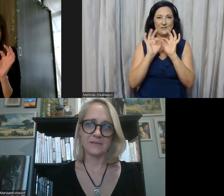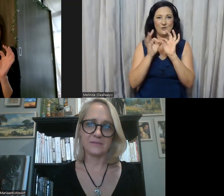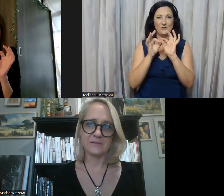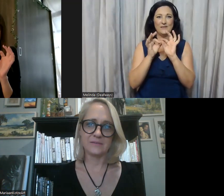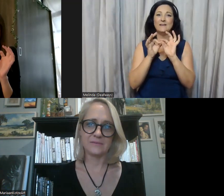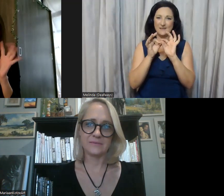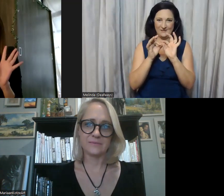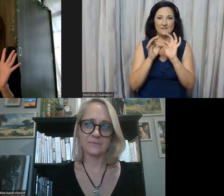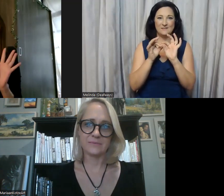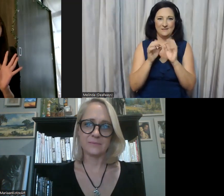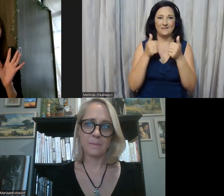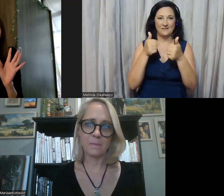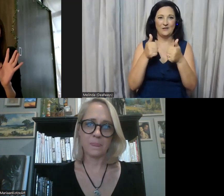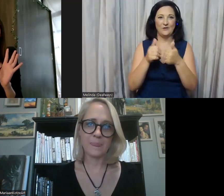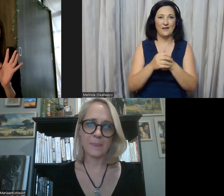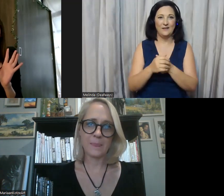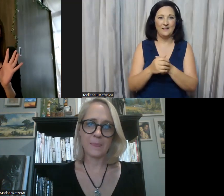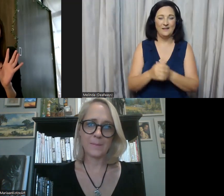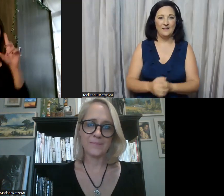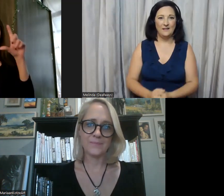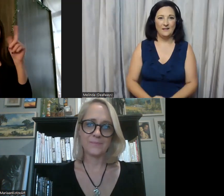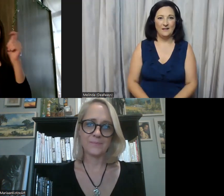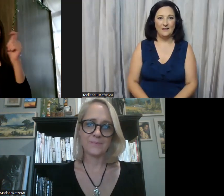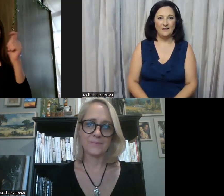Yes, the interpreter, yes. Okay.